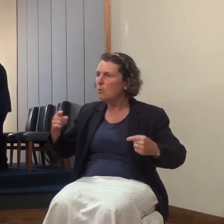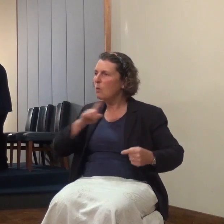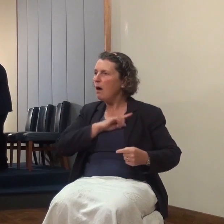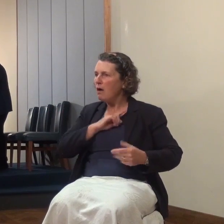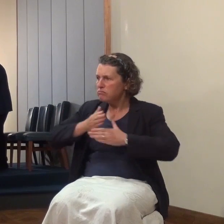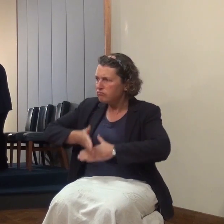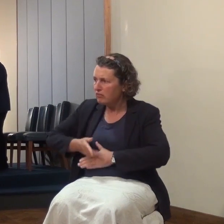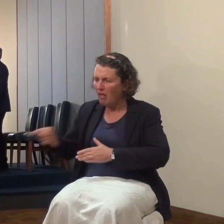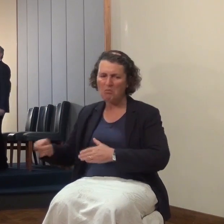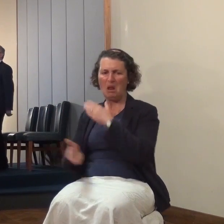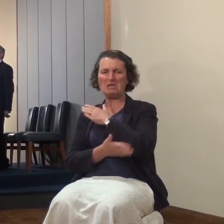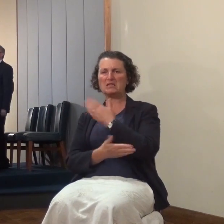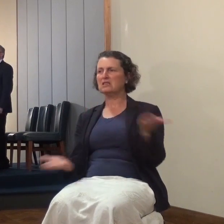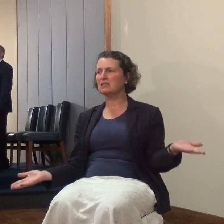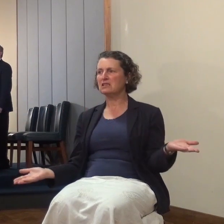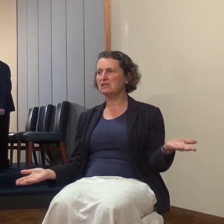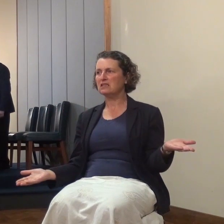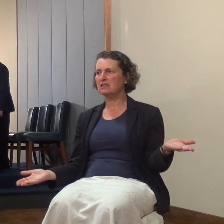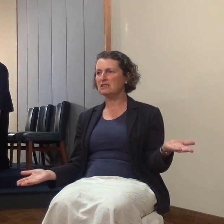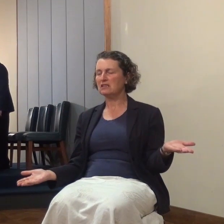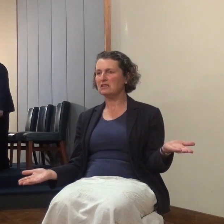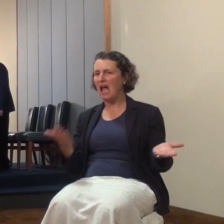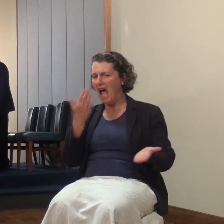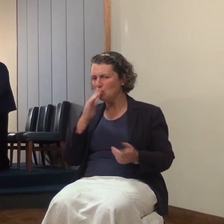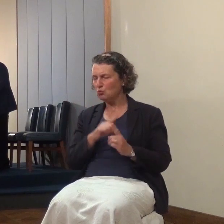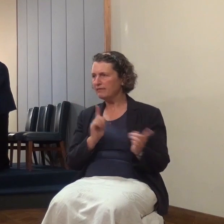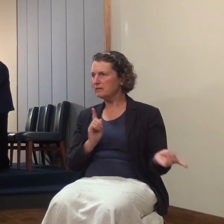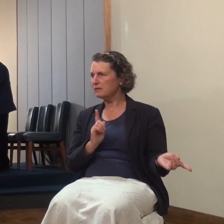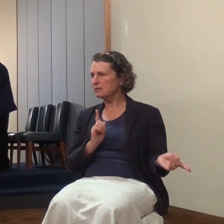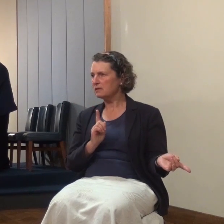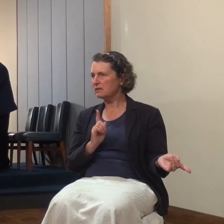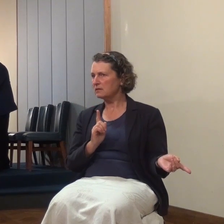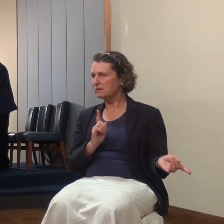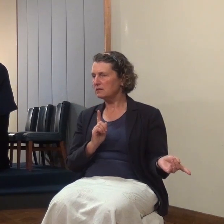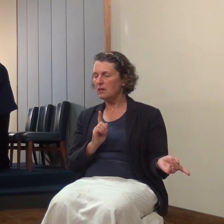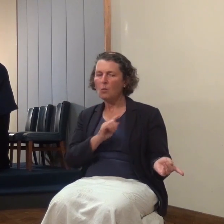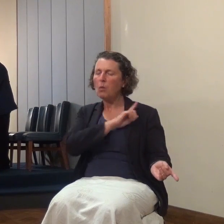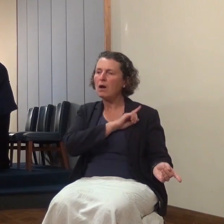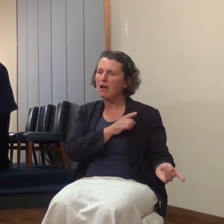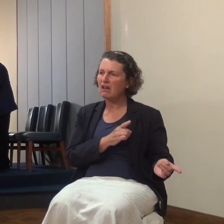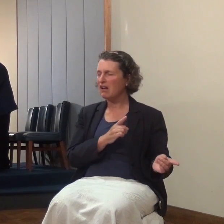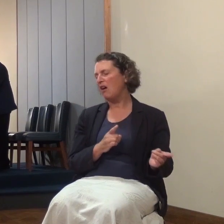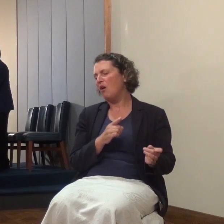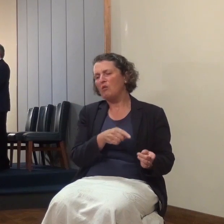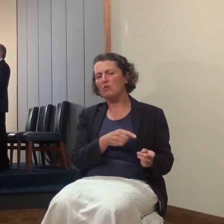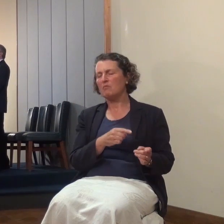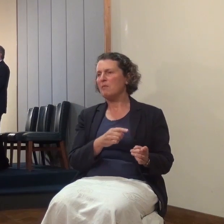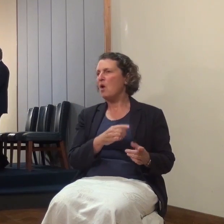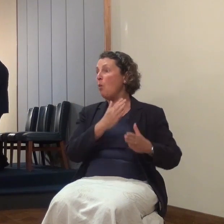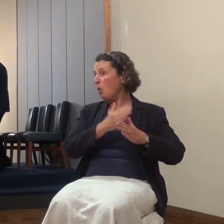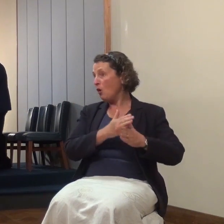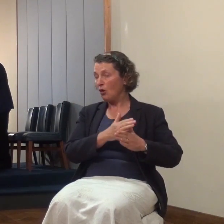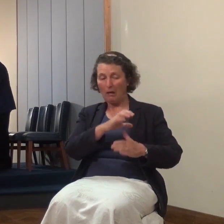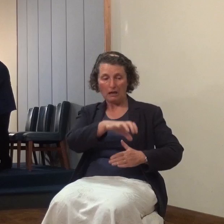them. Their attitudes may be stumbling and lacklustre in how they go about their work. They may be